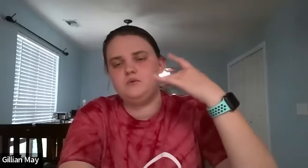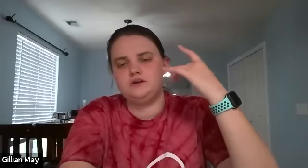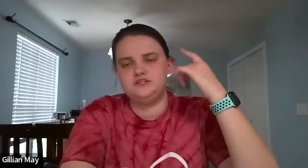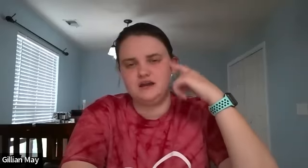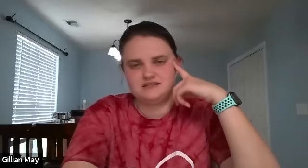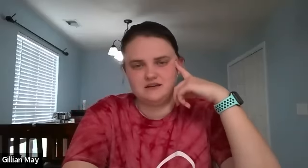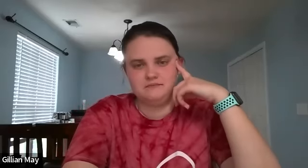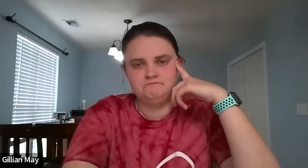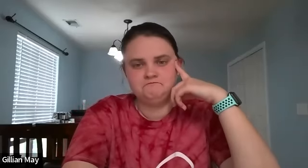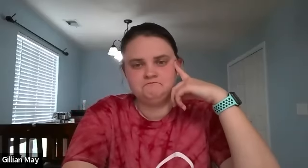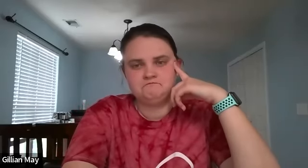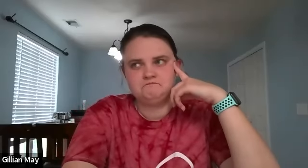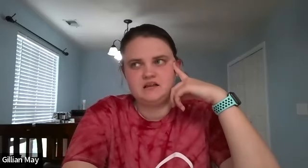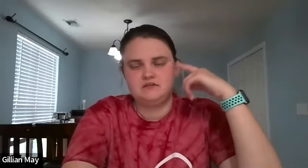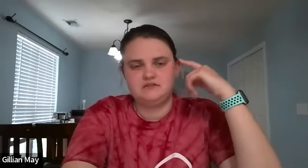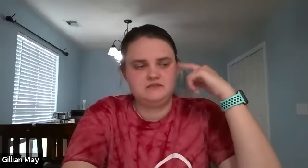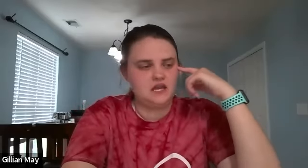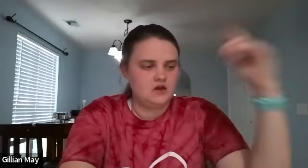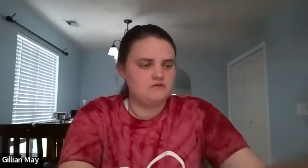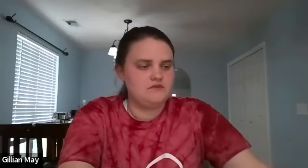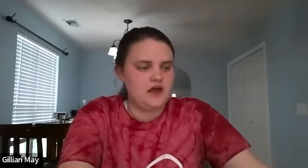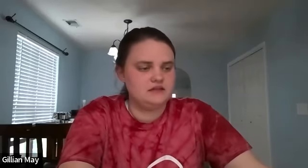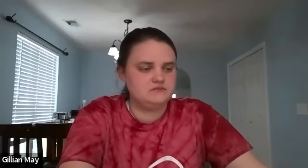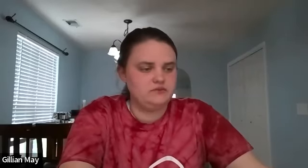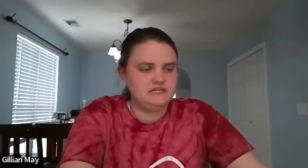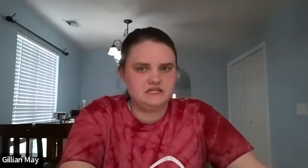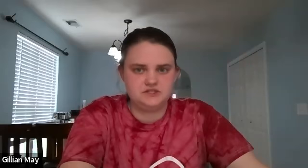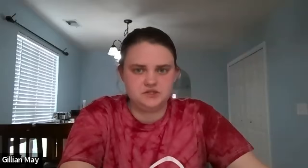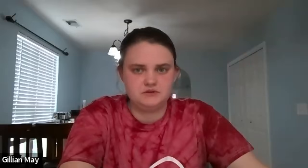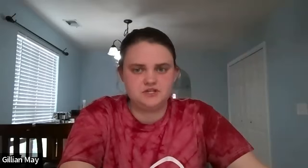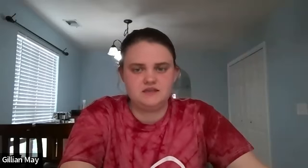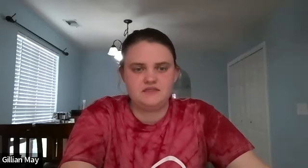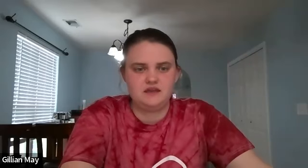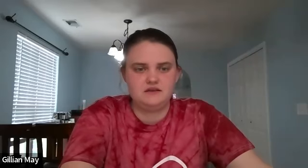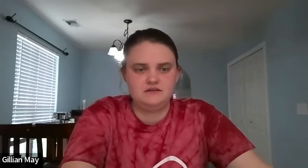words you guys can think of that we didn't do? I'm trying to think.